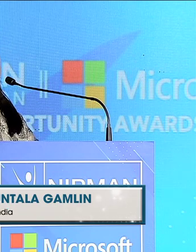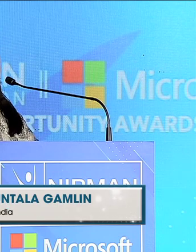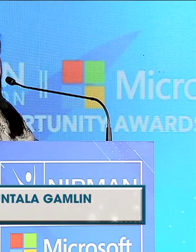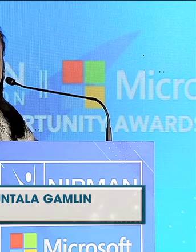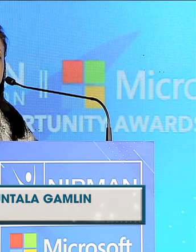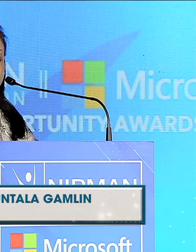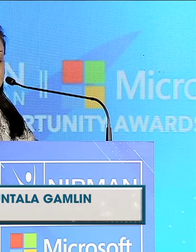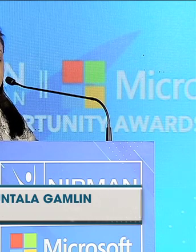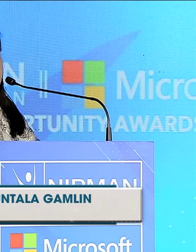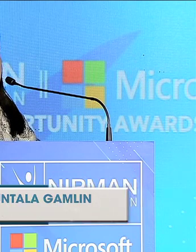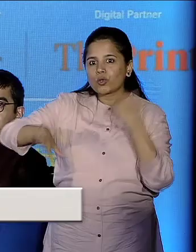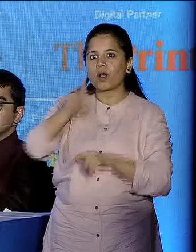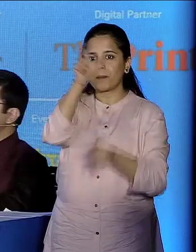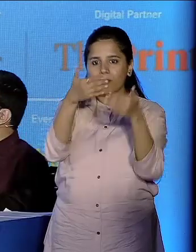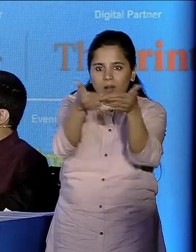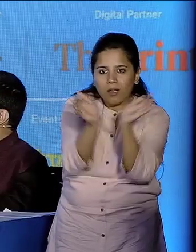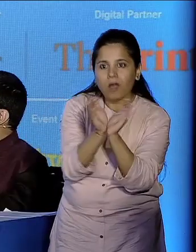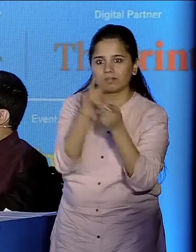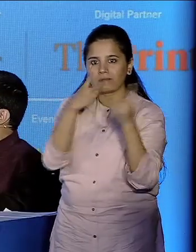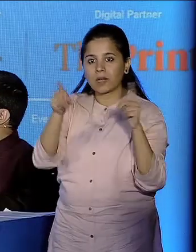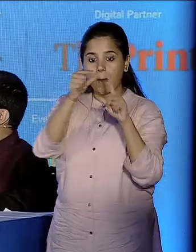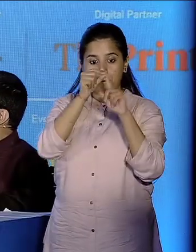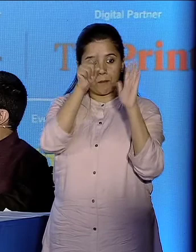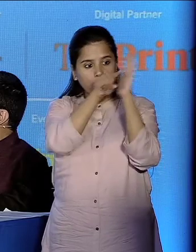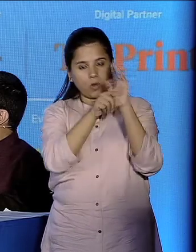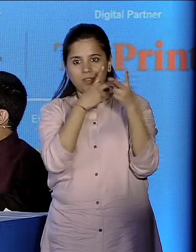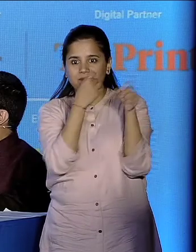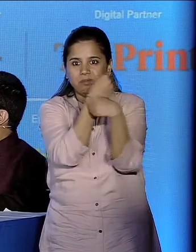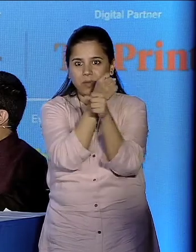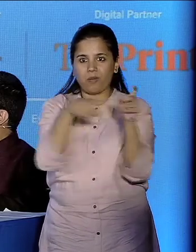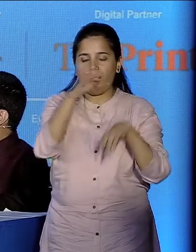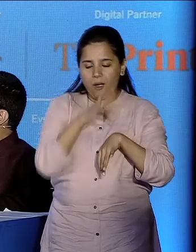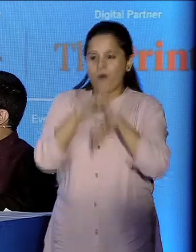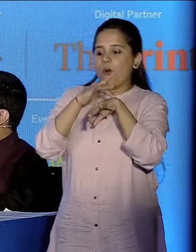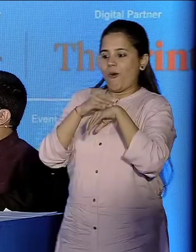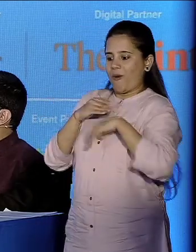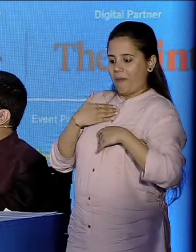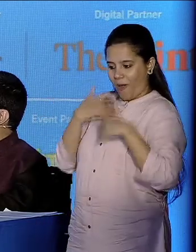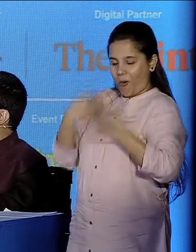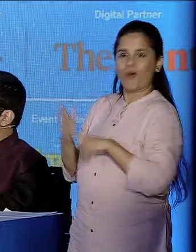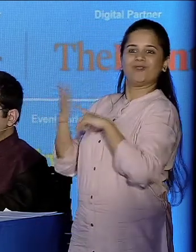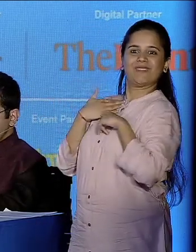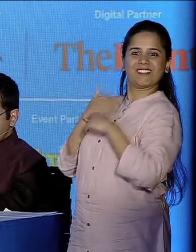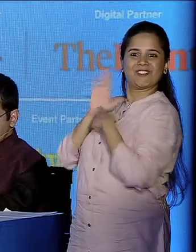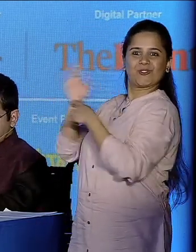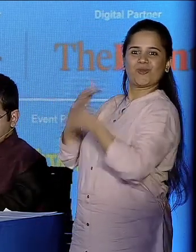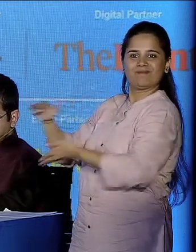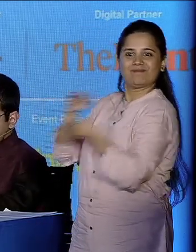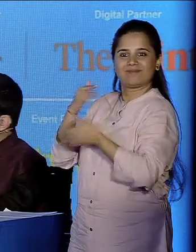civil society, community, and policymakers get sensitized towards this entire process